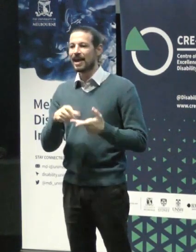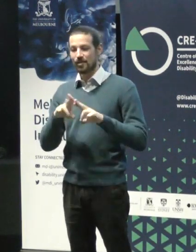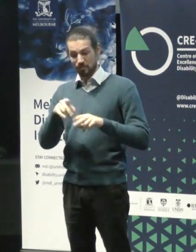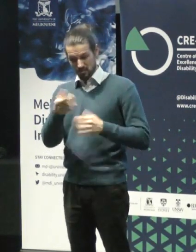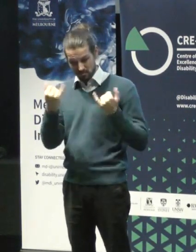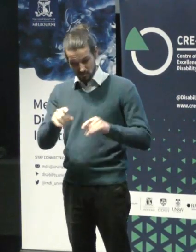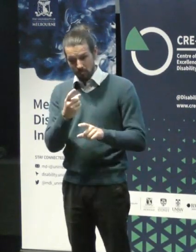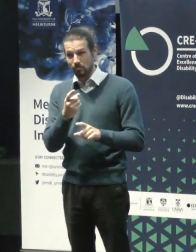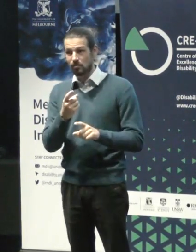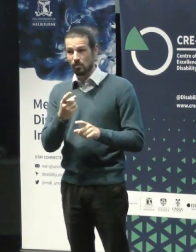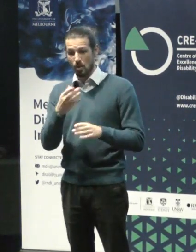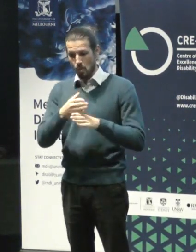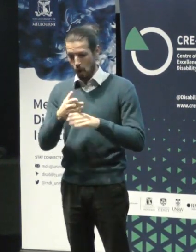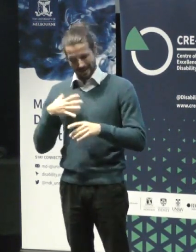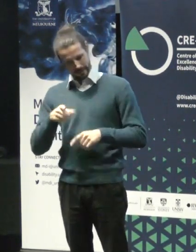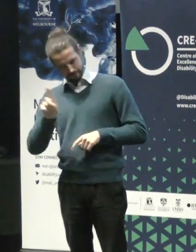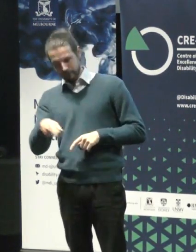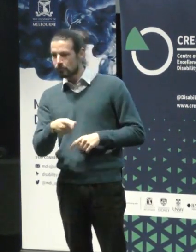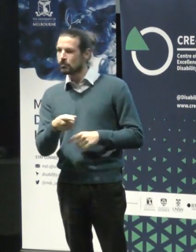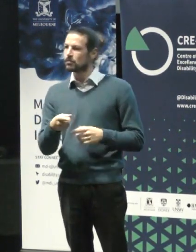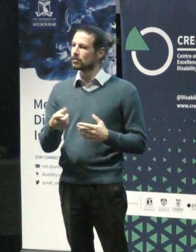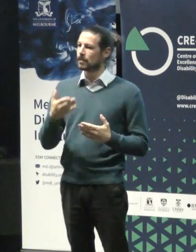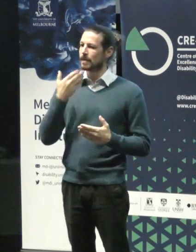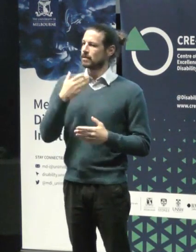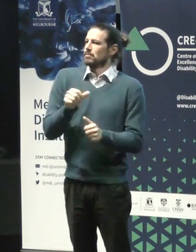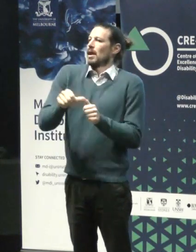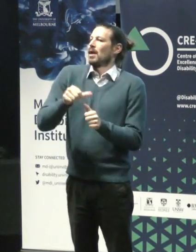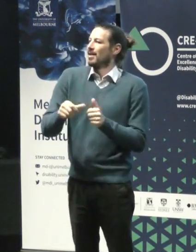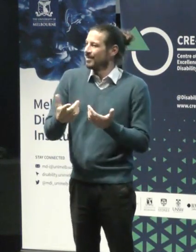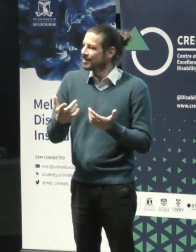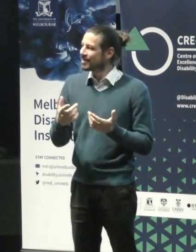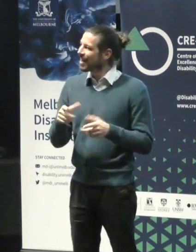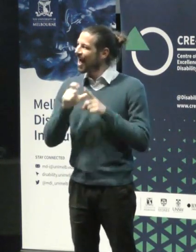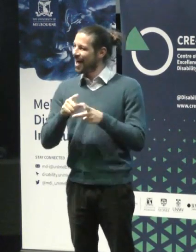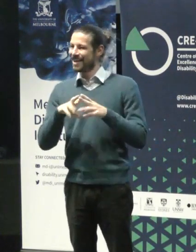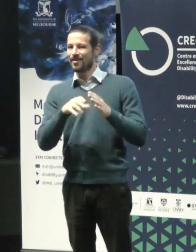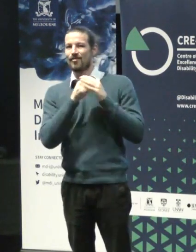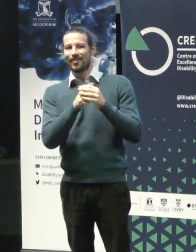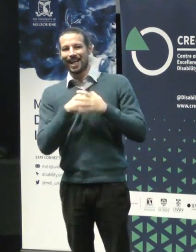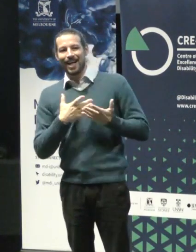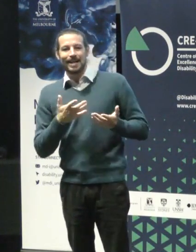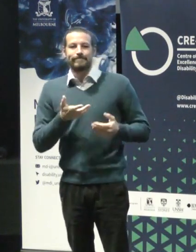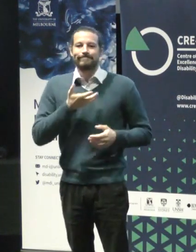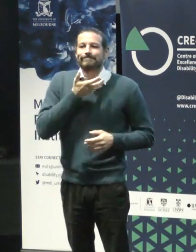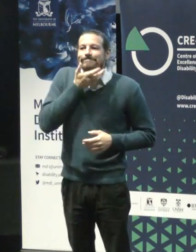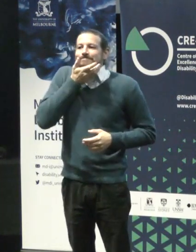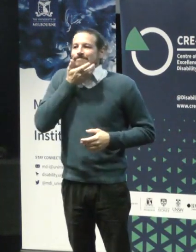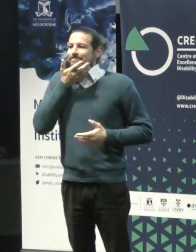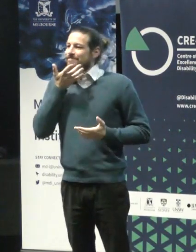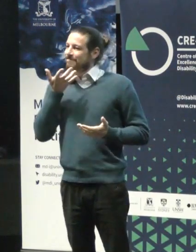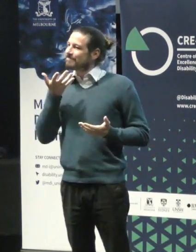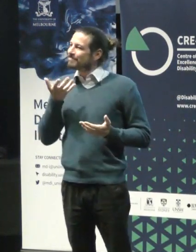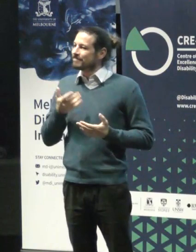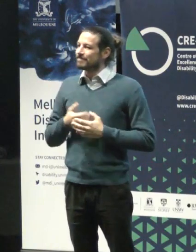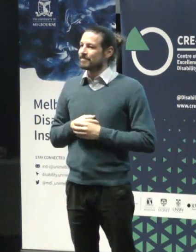you have to say to them, no, I don't want it done like that. So you can see why that's difficult when they become really friendly for either